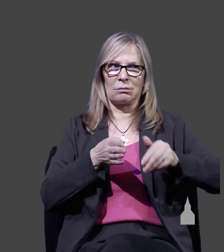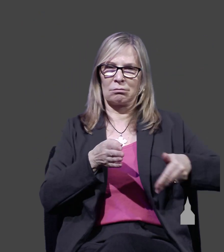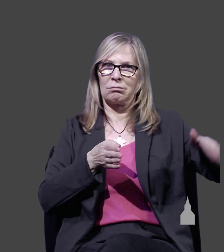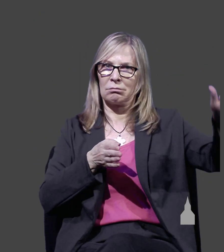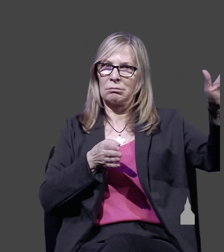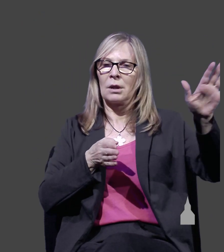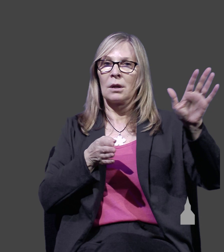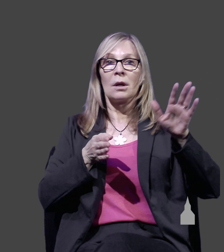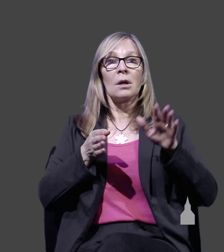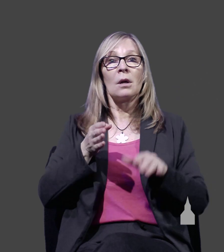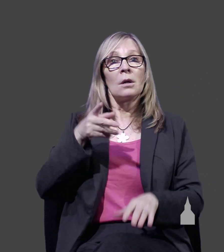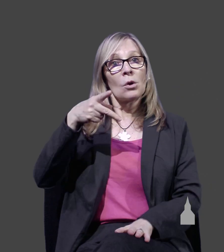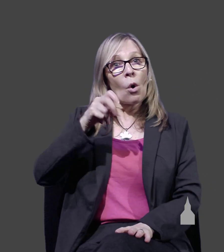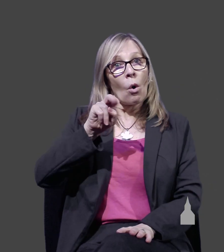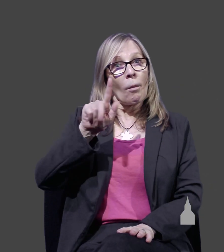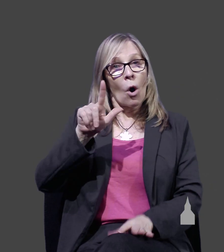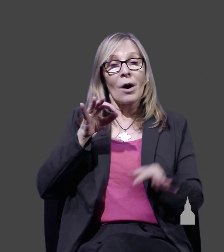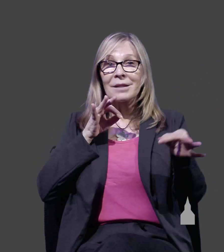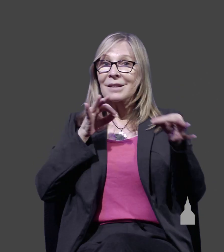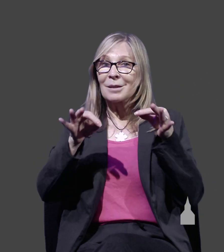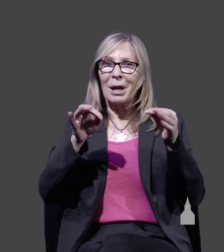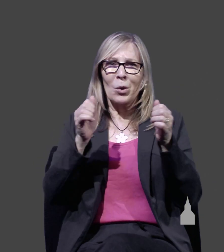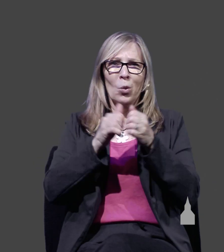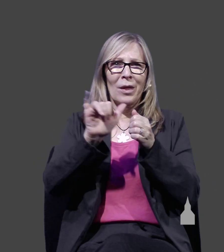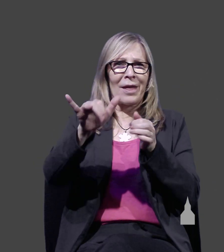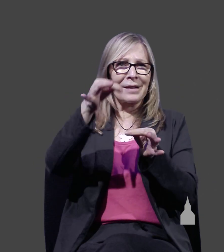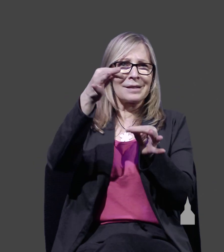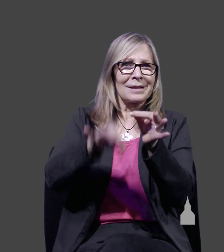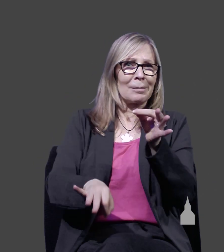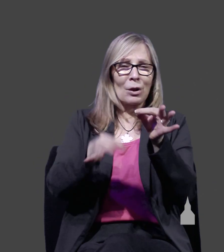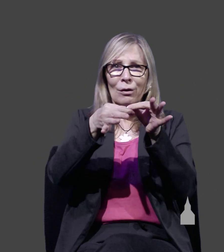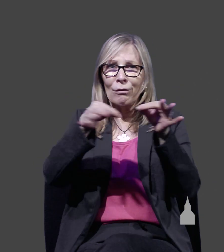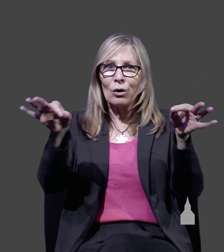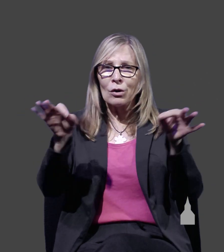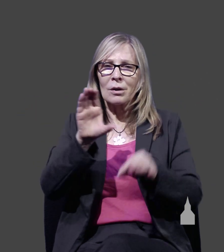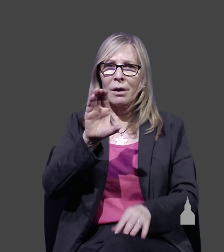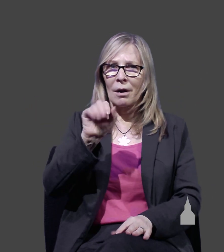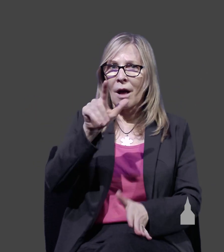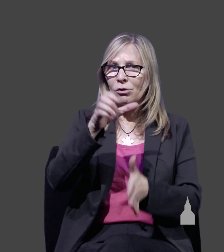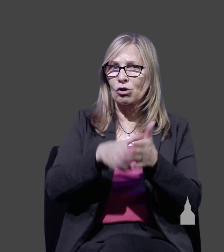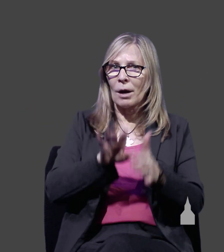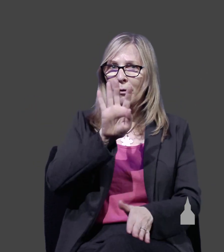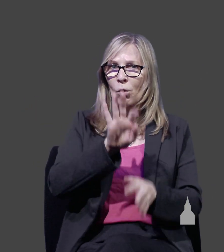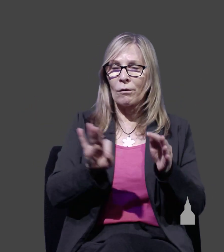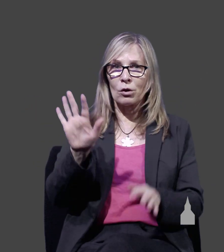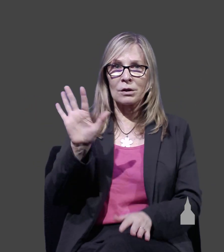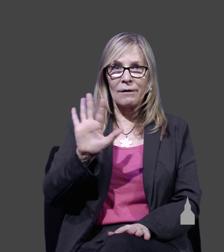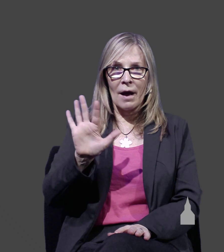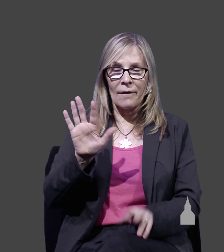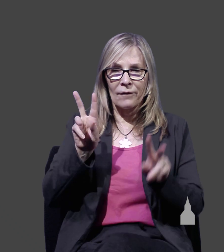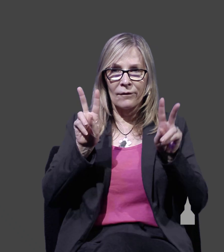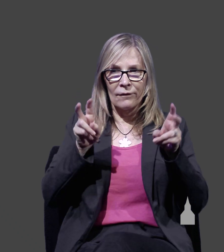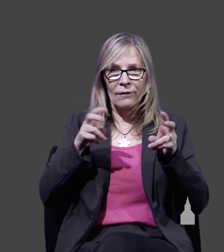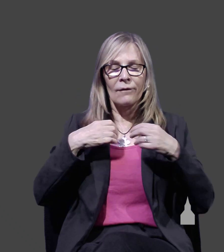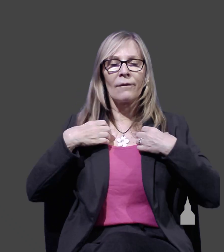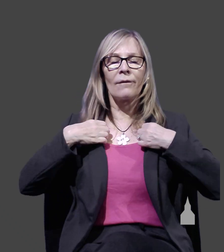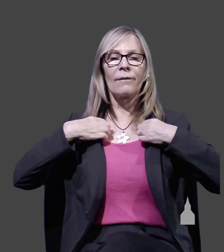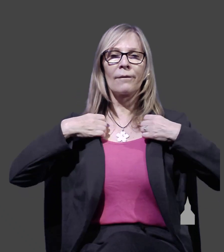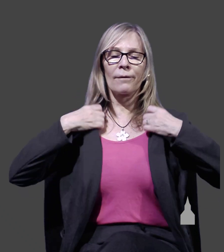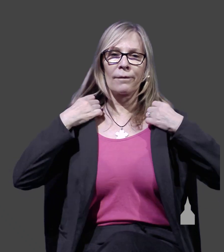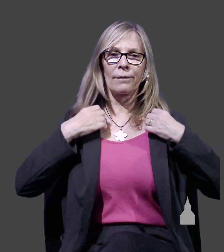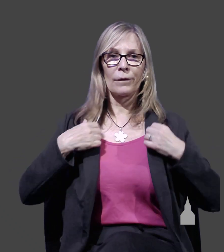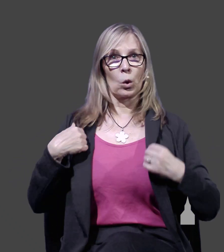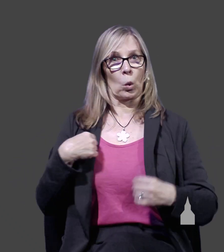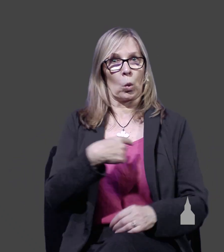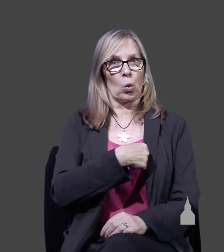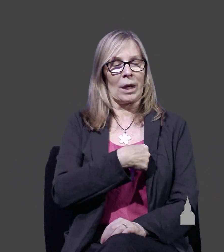So what Paul is telling us in this simple verse, Colossians chapter 4, verse 5, is that we